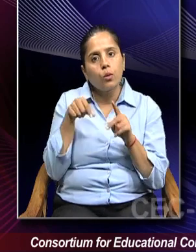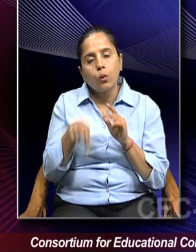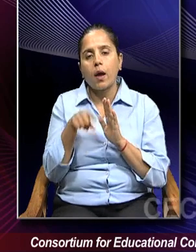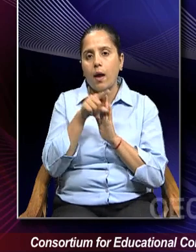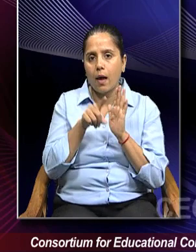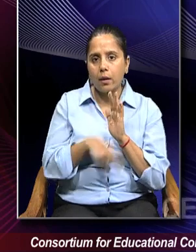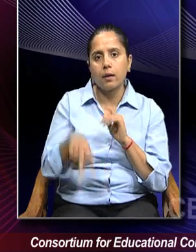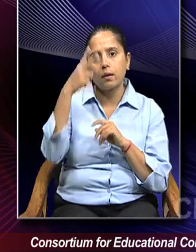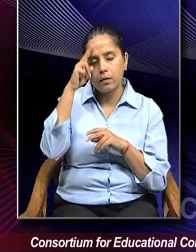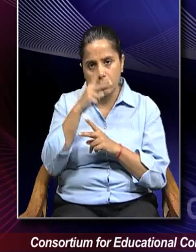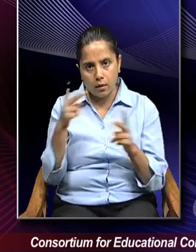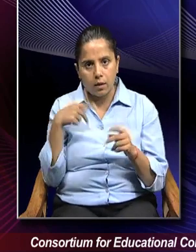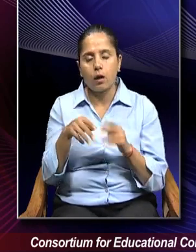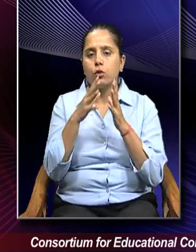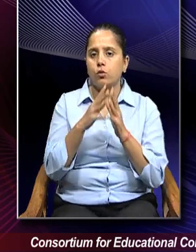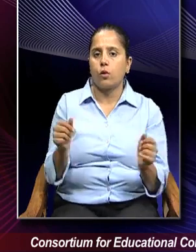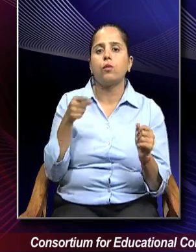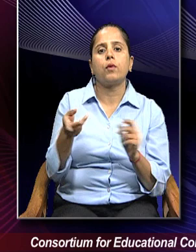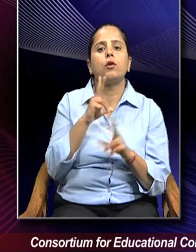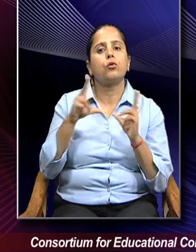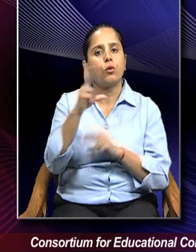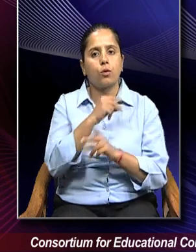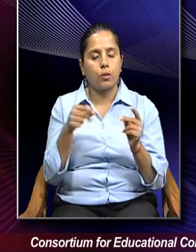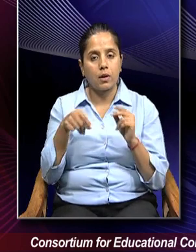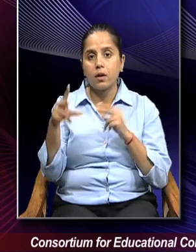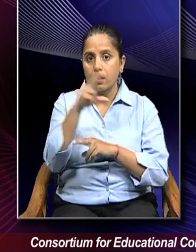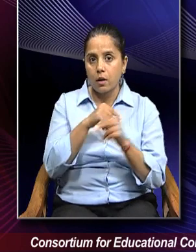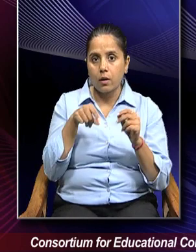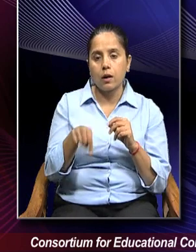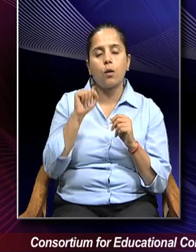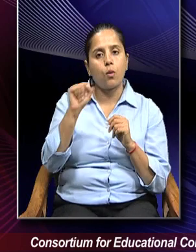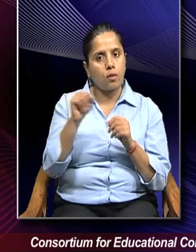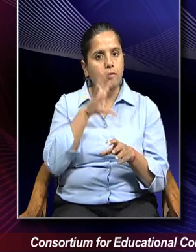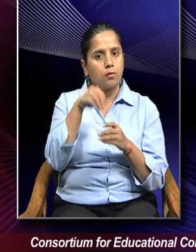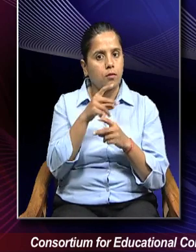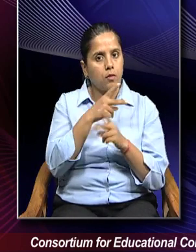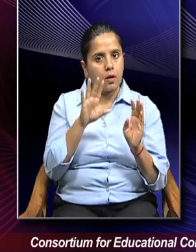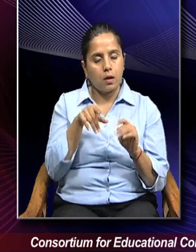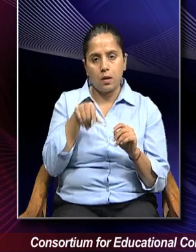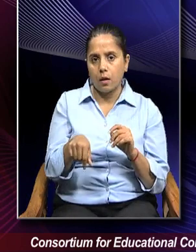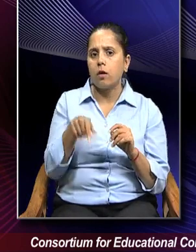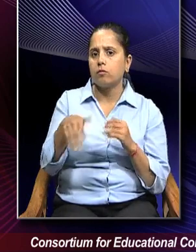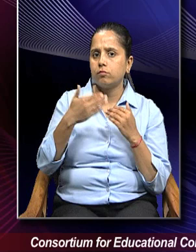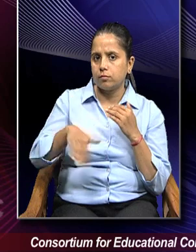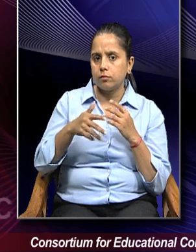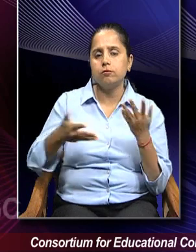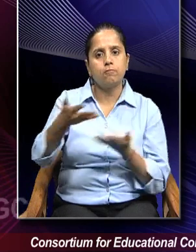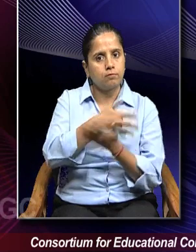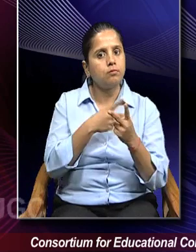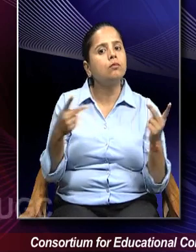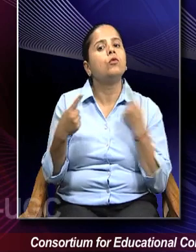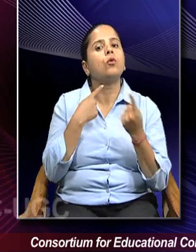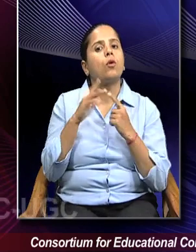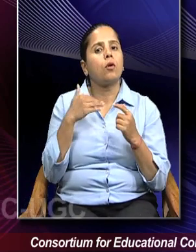and resolving it through dialogue. In dialogue, there is an engagement with the issue, and there is a continuing discussion. We